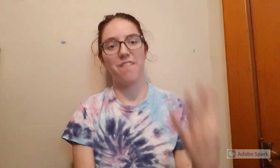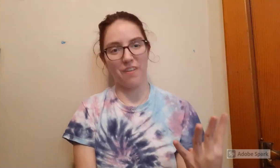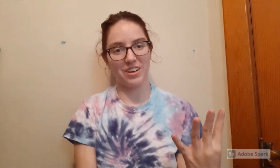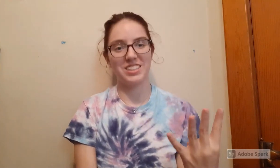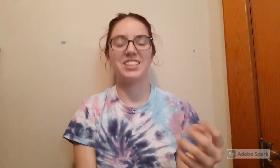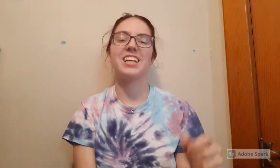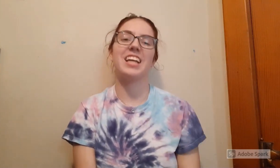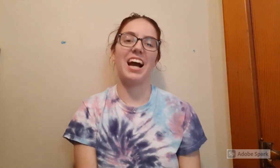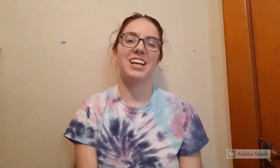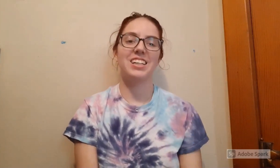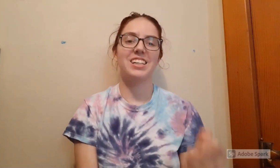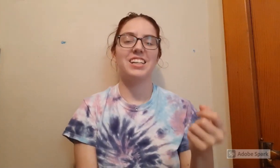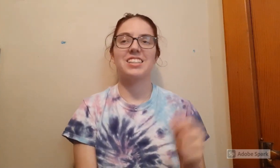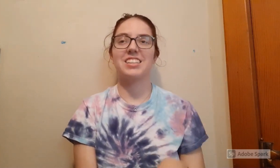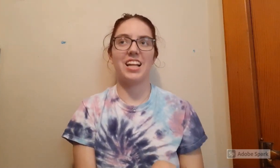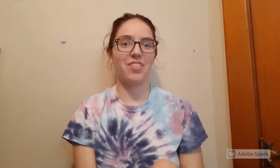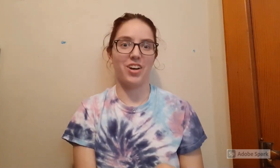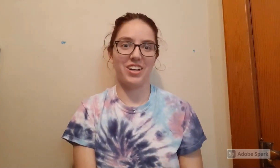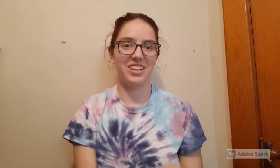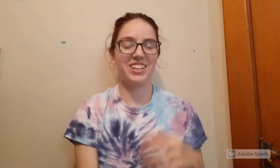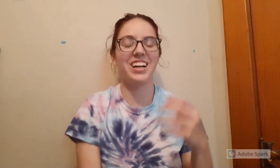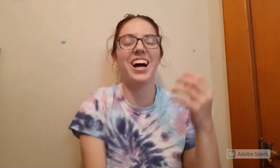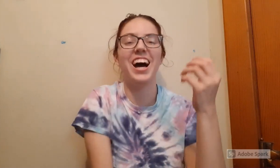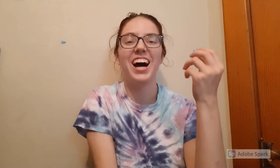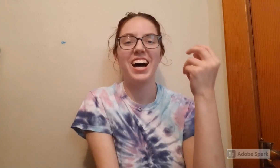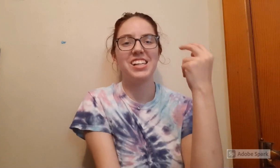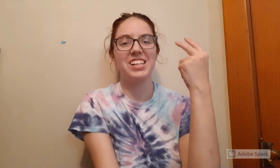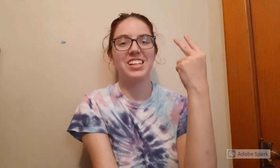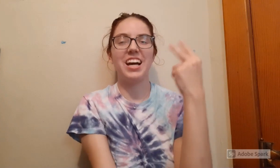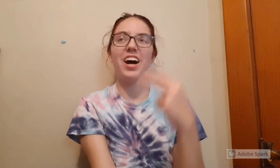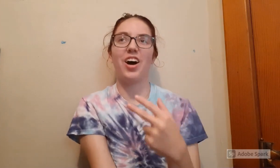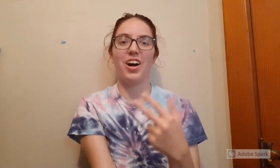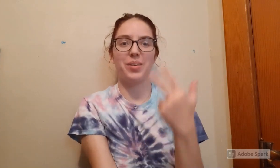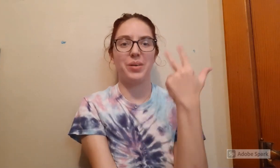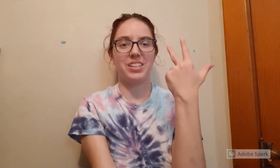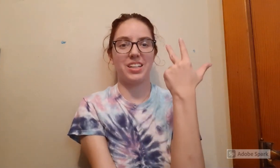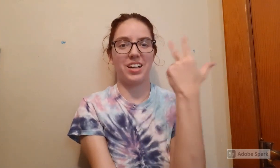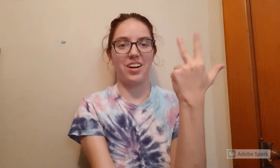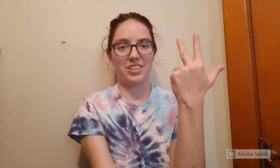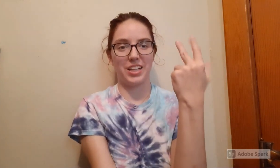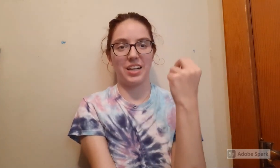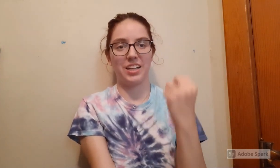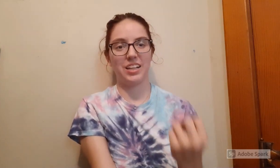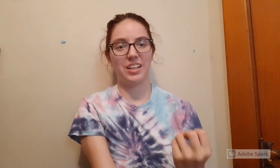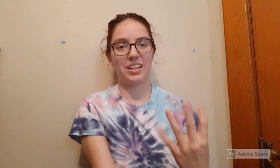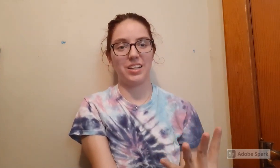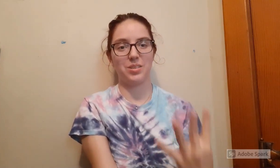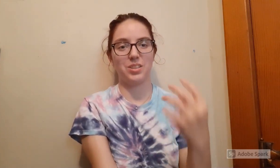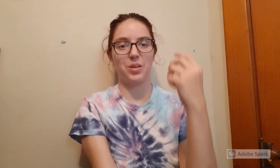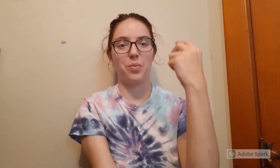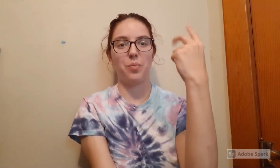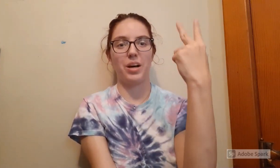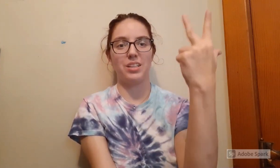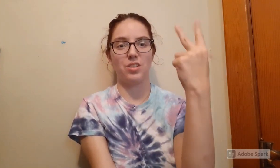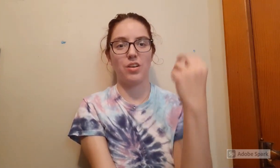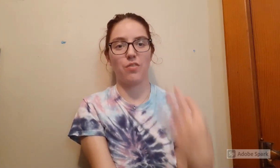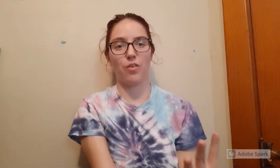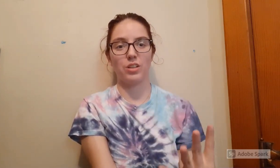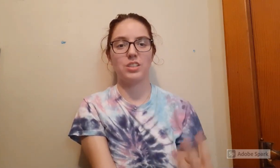3/4. Yeah, it's kind of hard. Not hard, but it's kind of hard to like get used to. But 3/4.